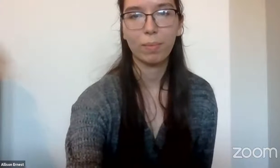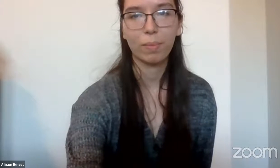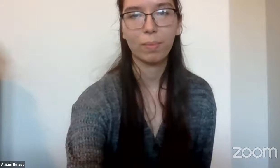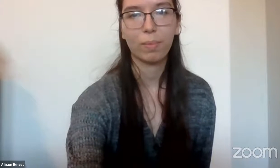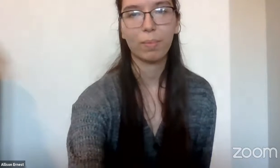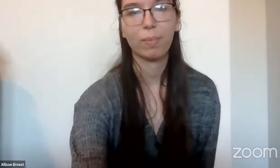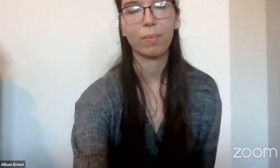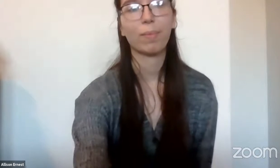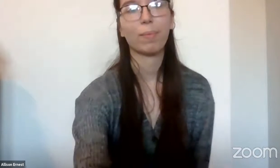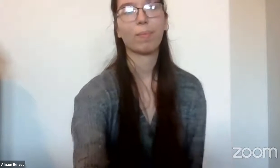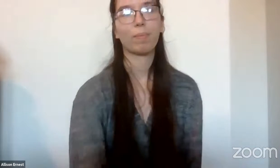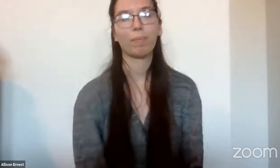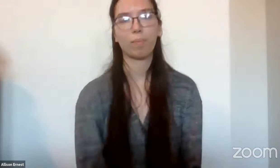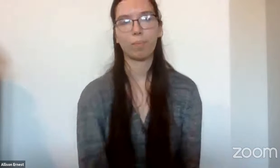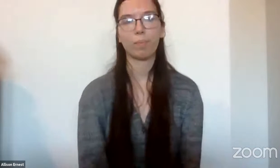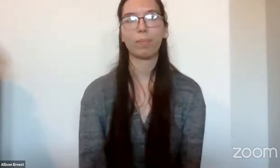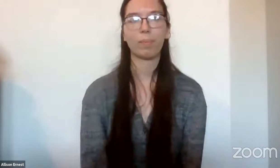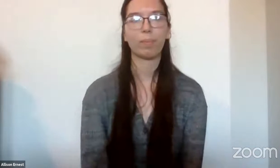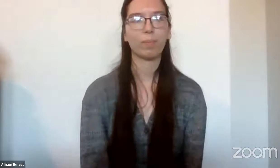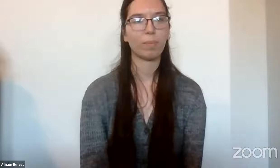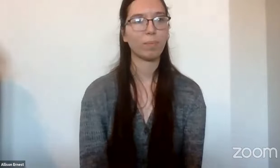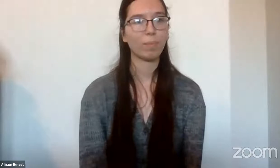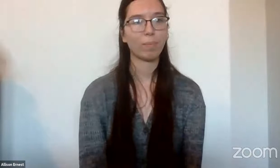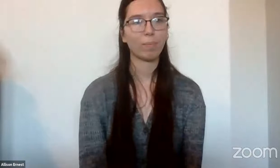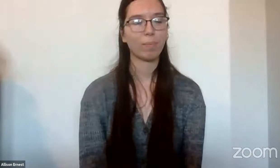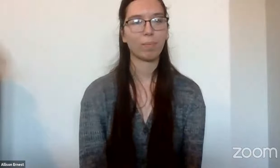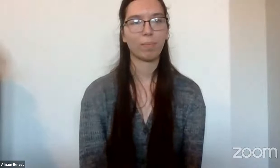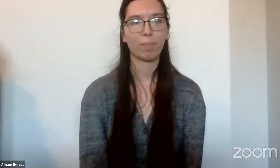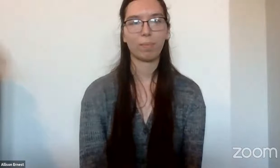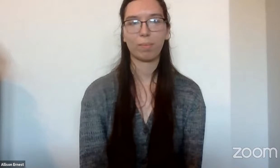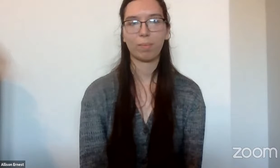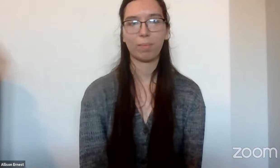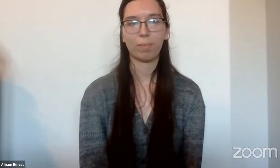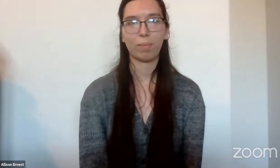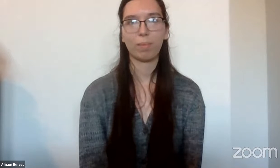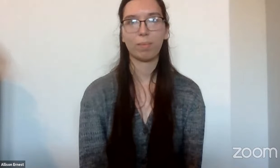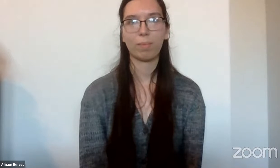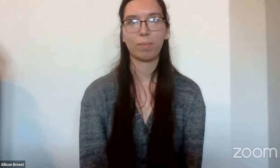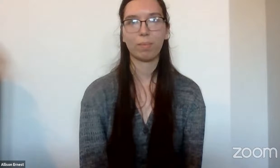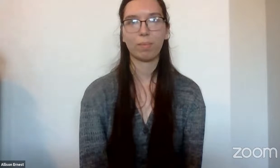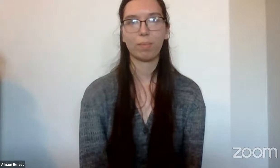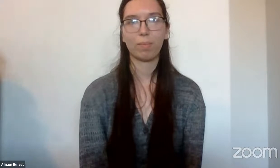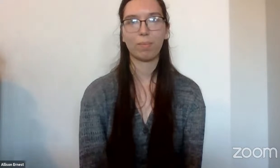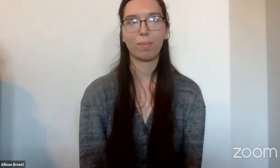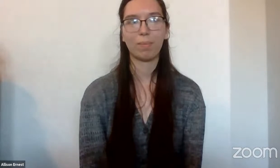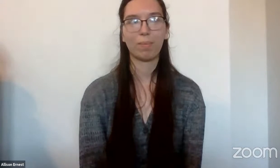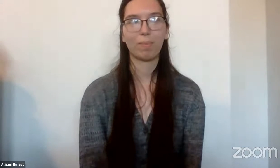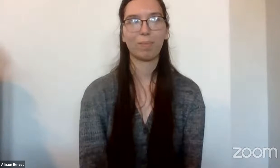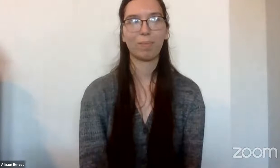to hear each other sing.